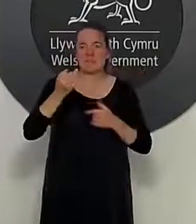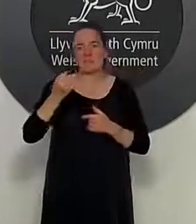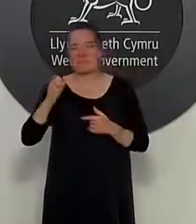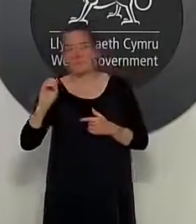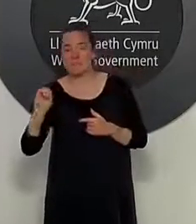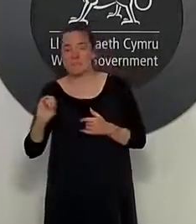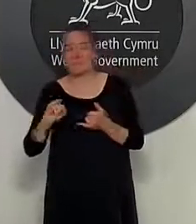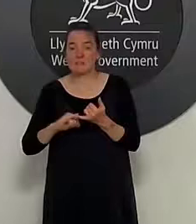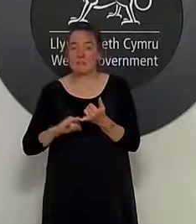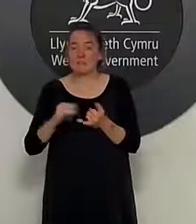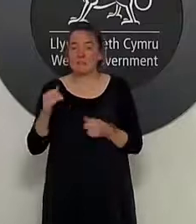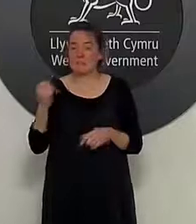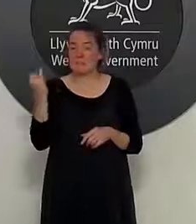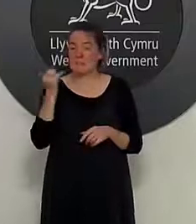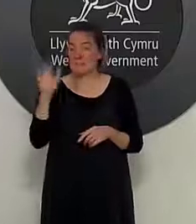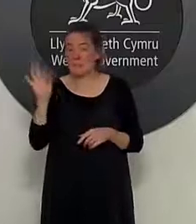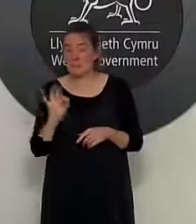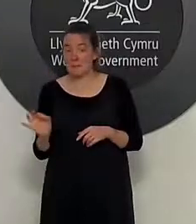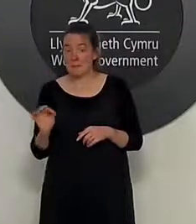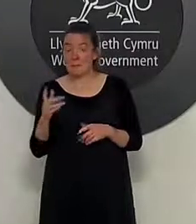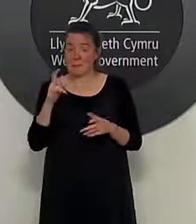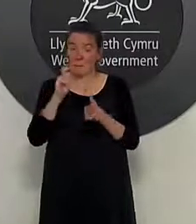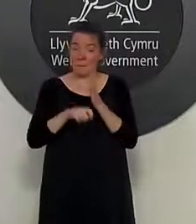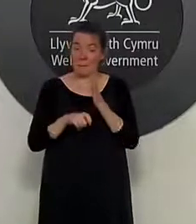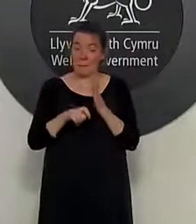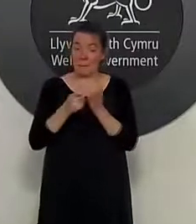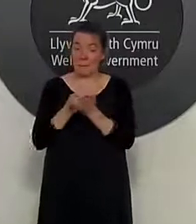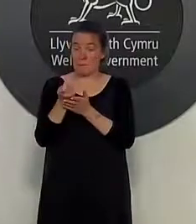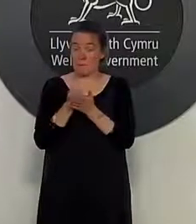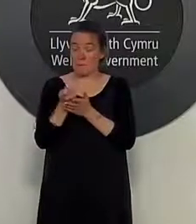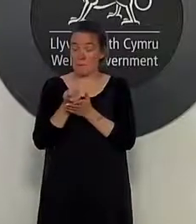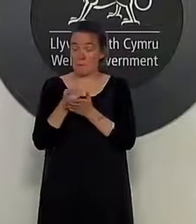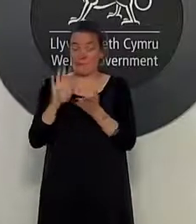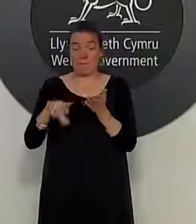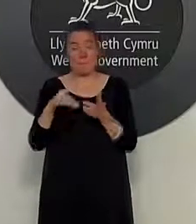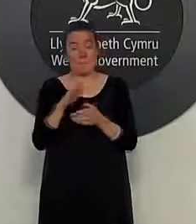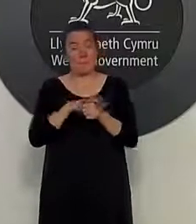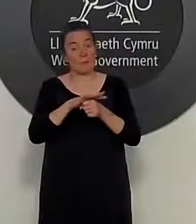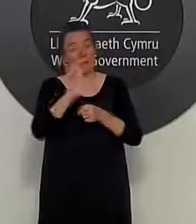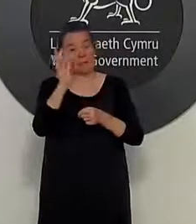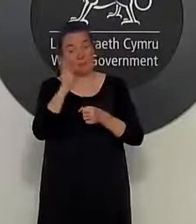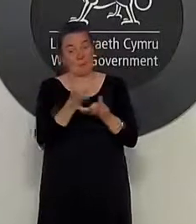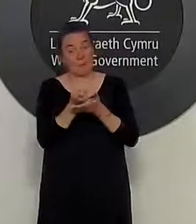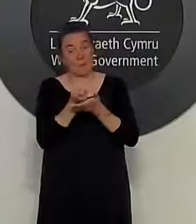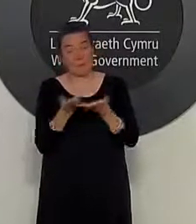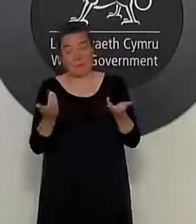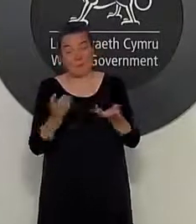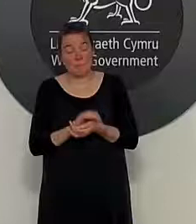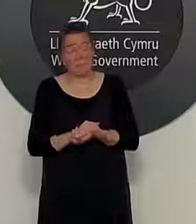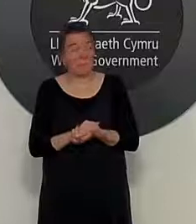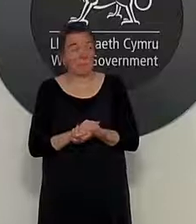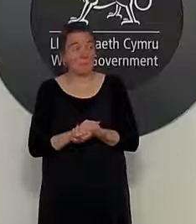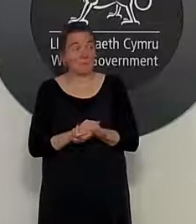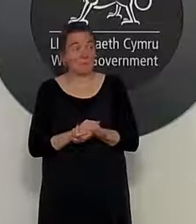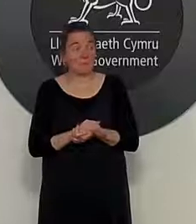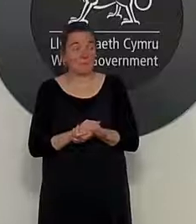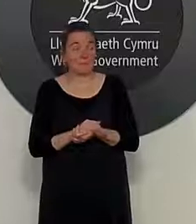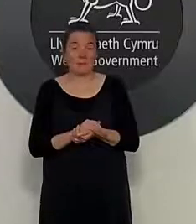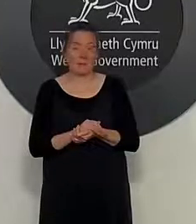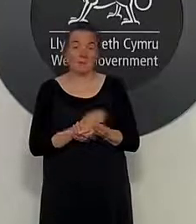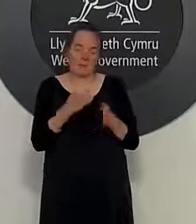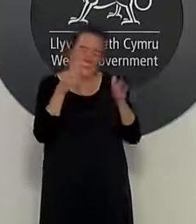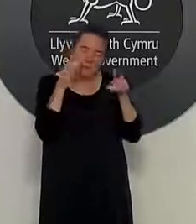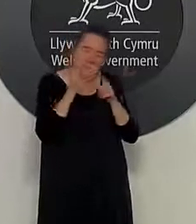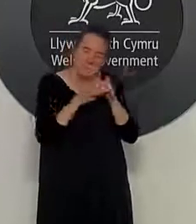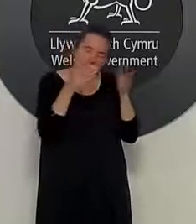16% of all properties bought by a mortgage across the United Kingdom came through local authority mortgages. And they were very targeted.